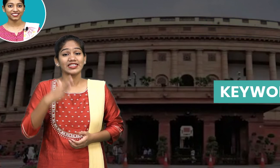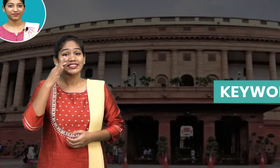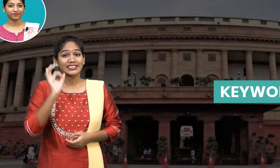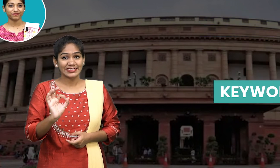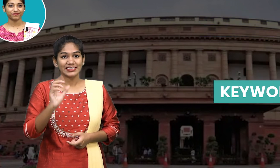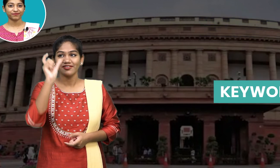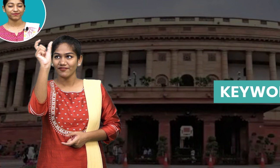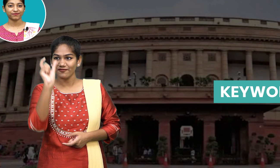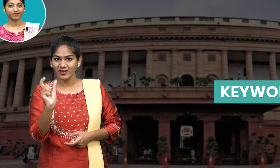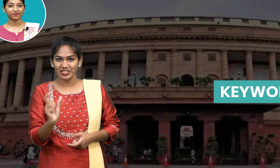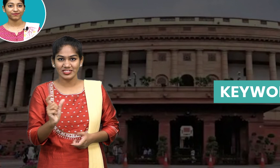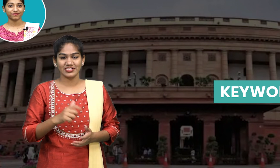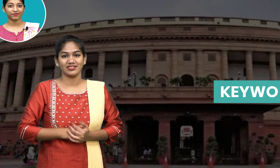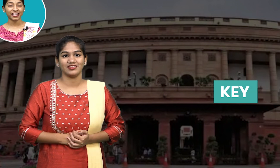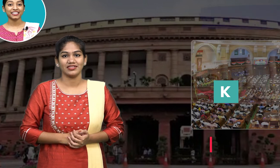Keywords.